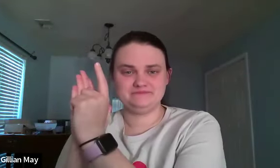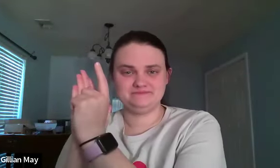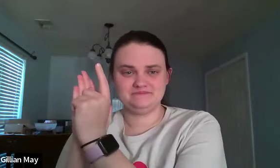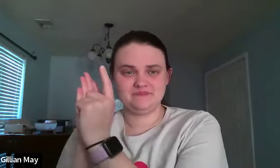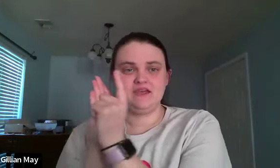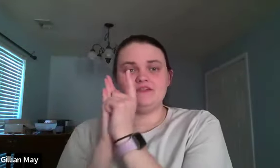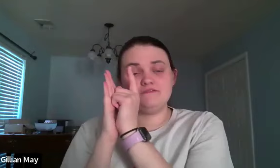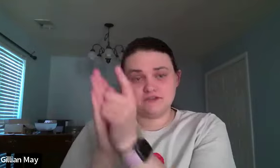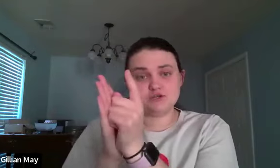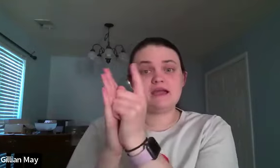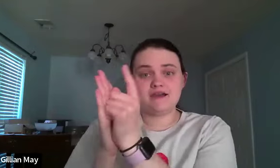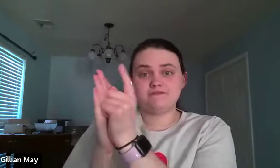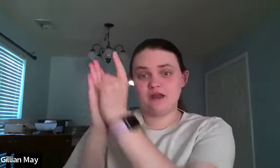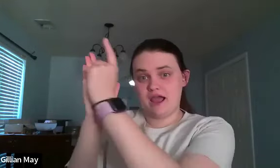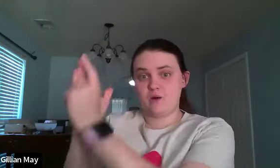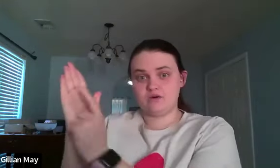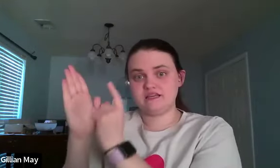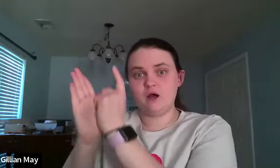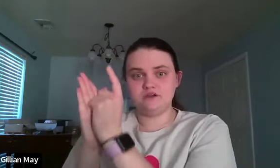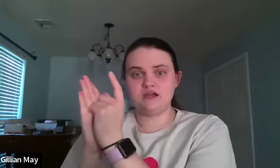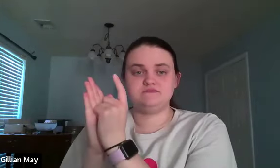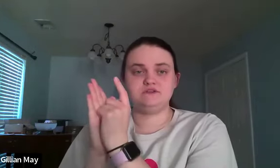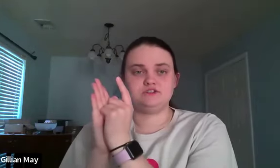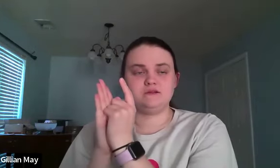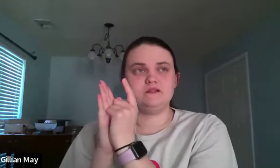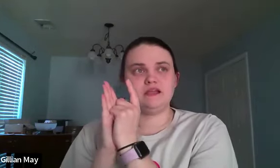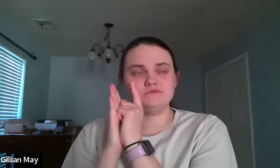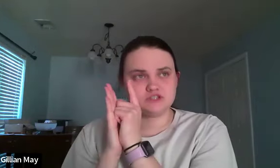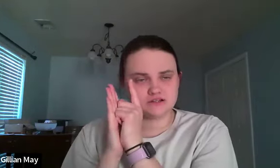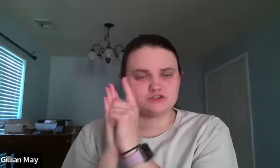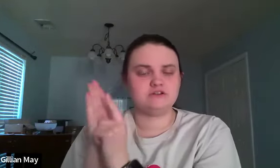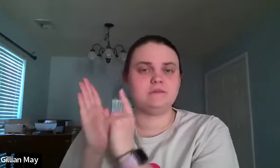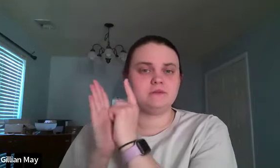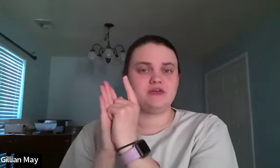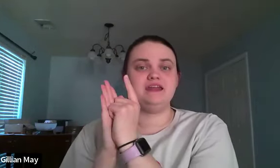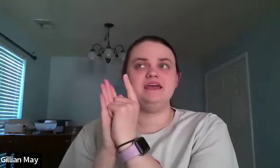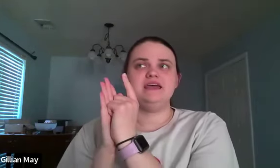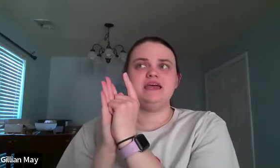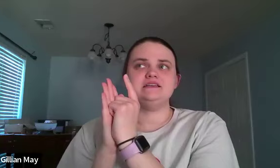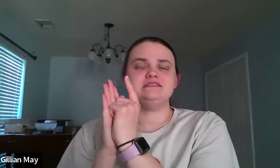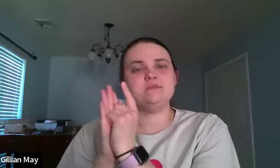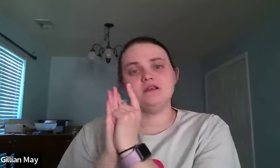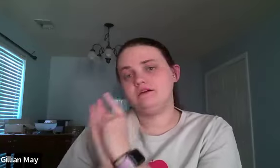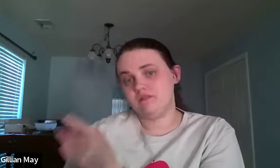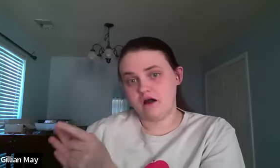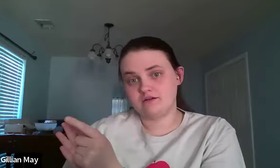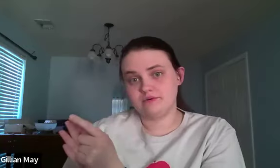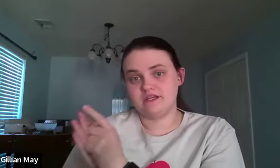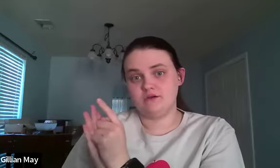Mhm. The visual I have for an hour to help you guys if you're trying to be like, I'm just kind of struggling to remember that, is think about a clock. When you